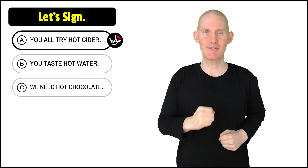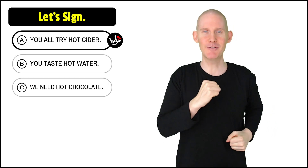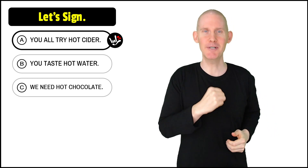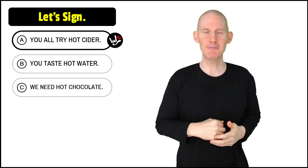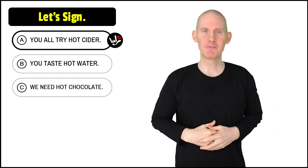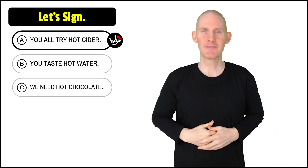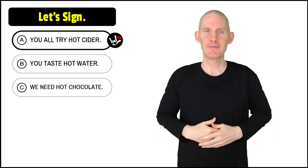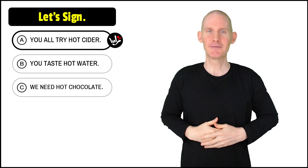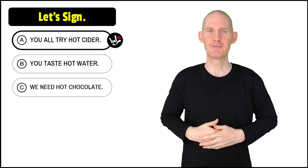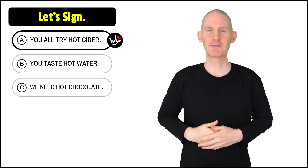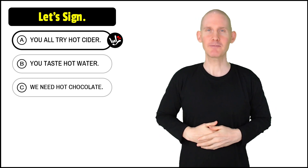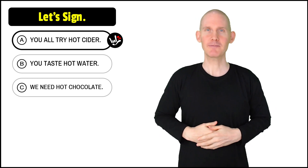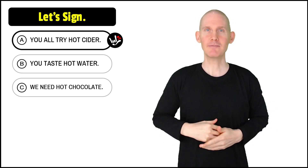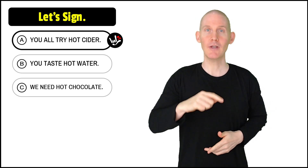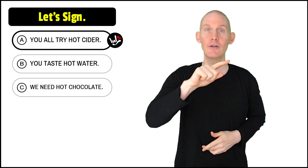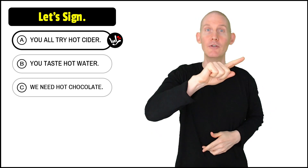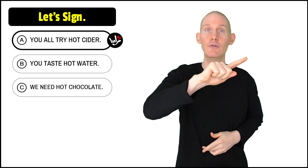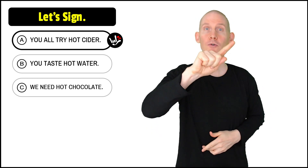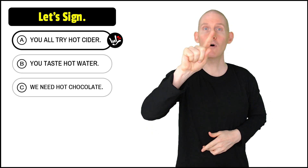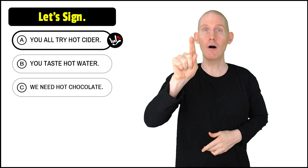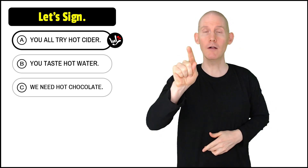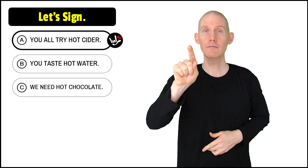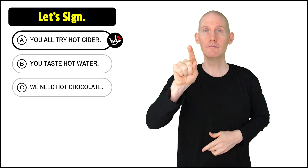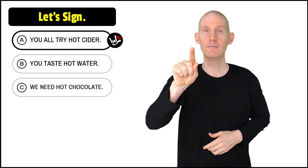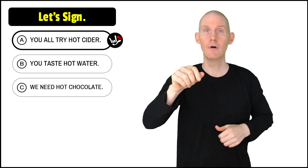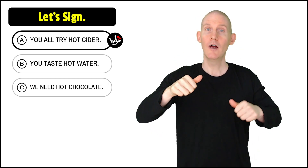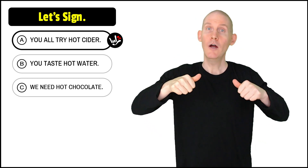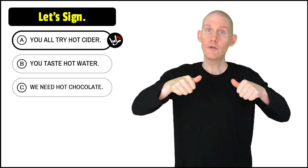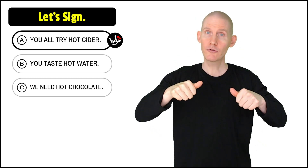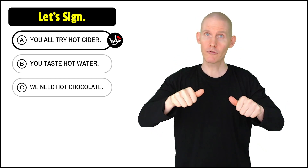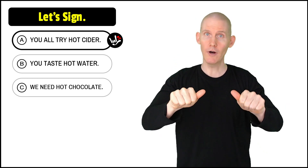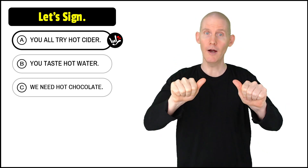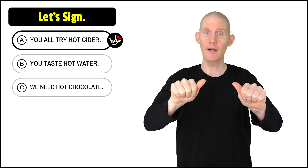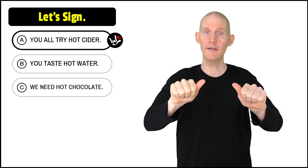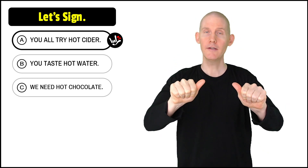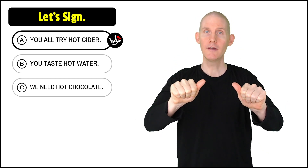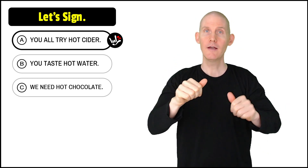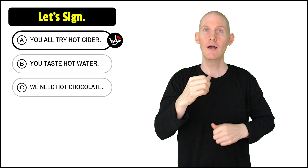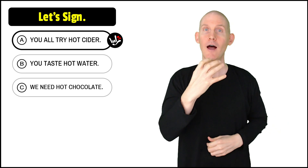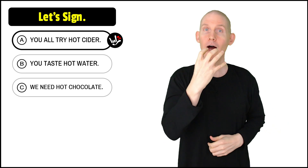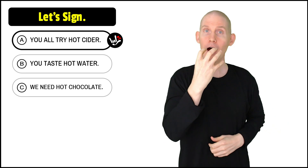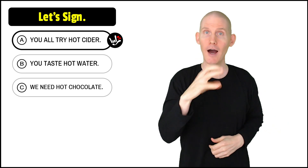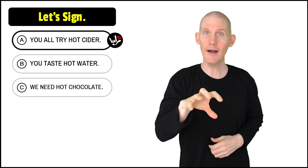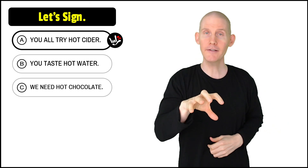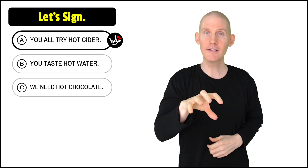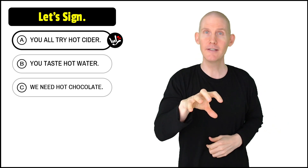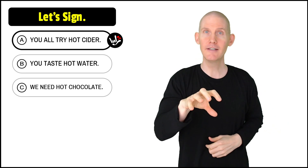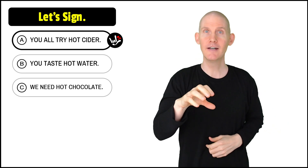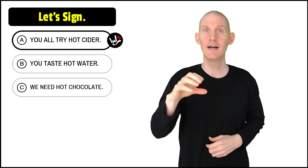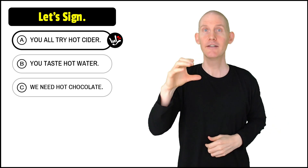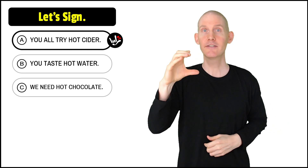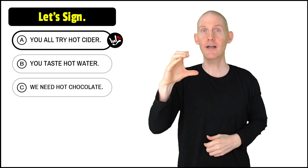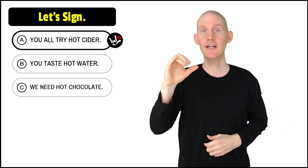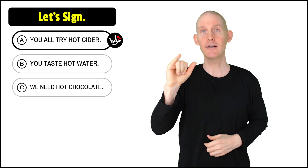it. You all try hot cider.